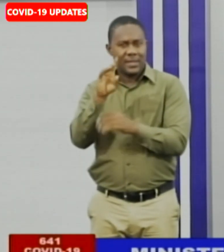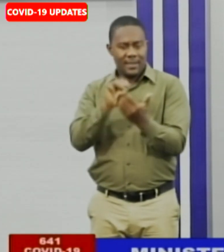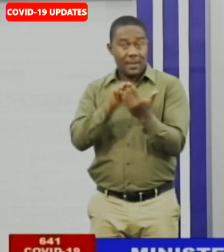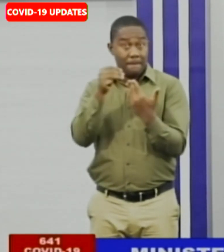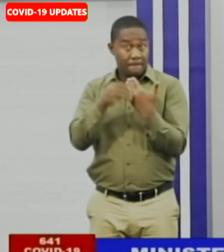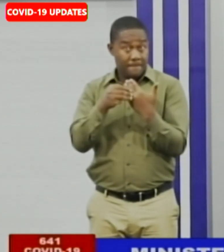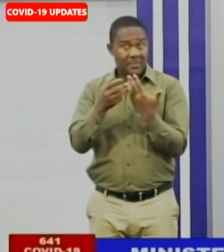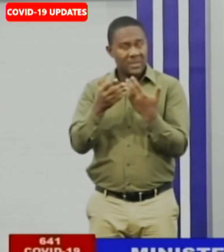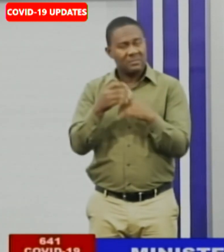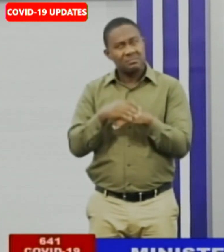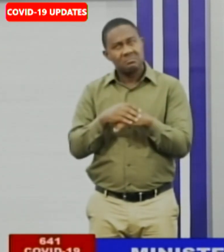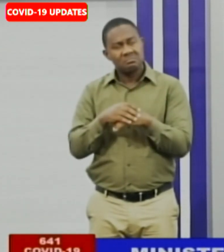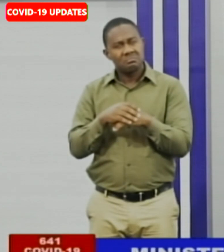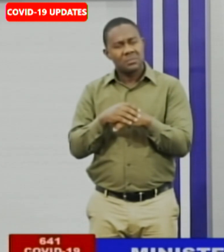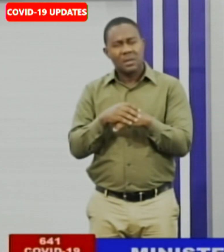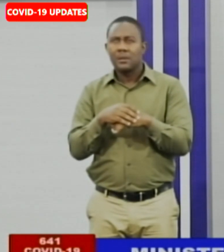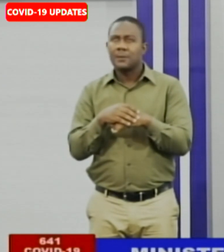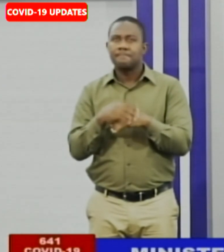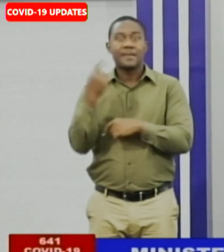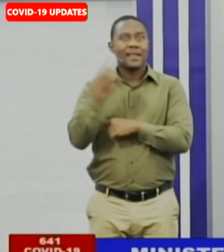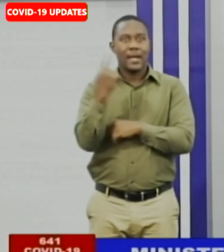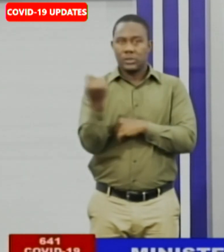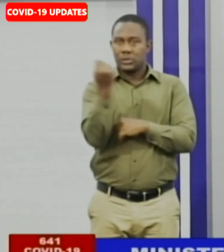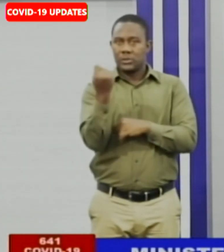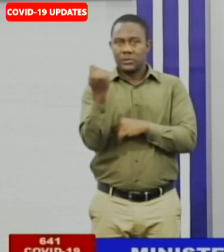That was one fateful Tuesday.